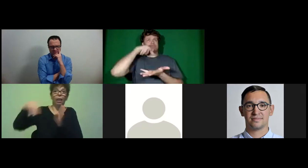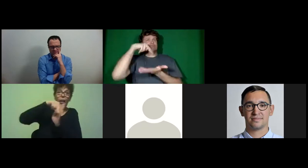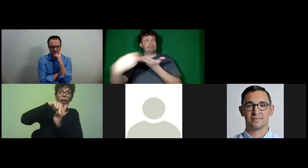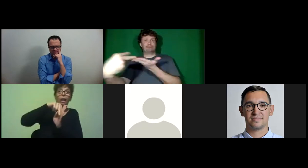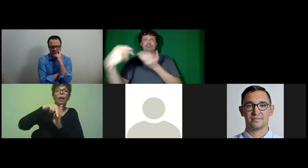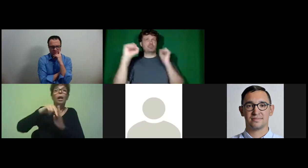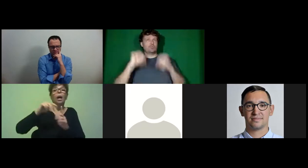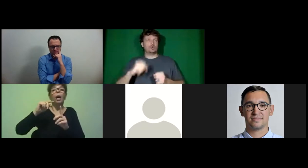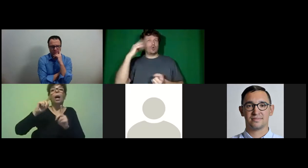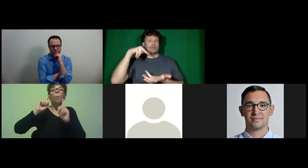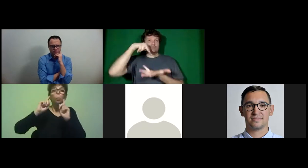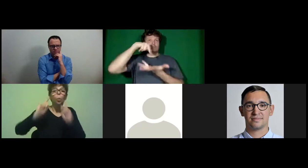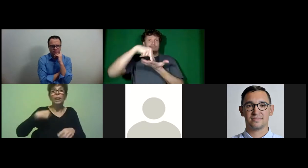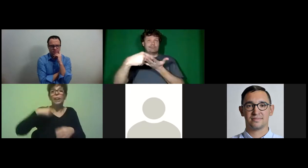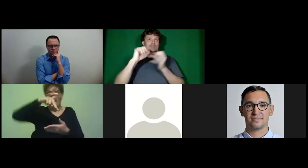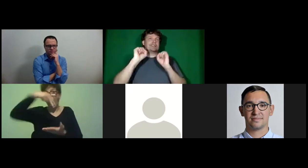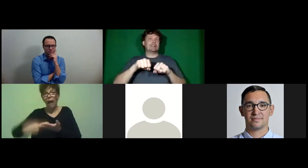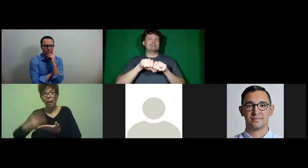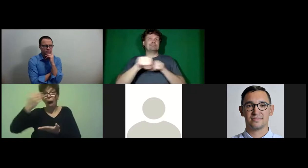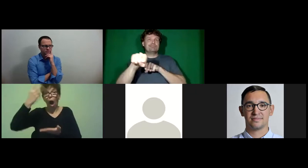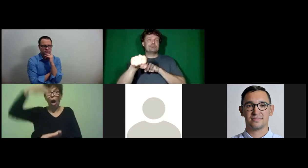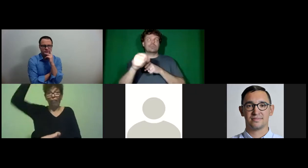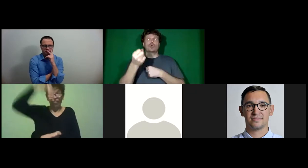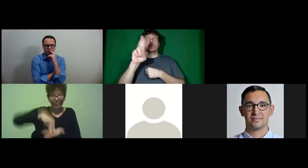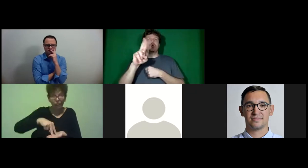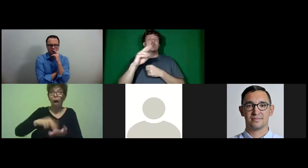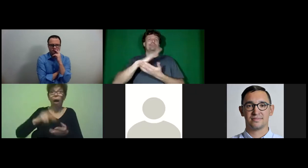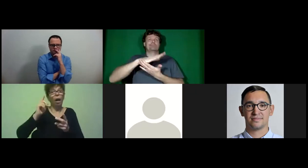one little hit, I would fall really easily.